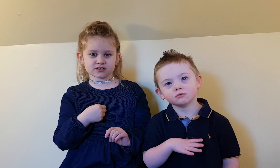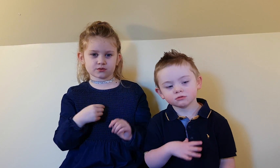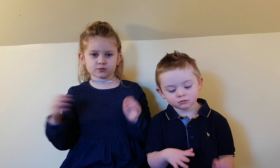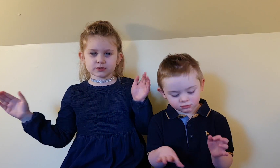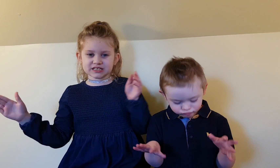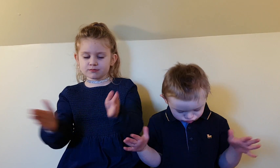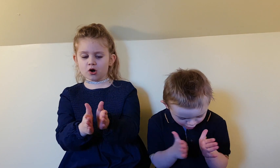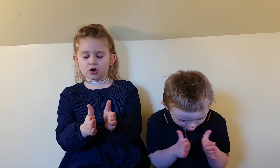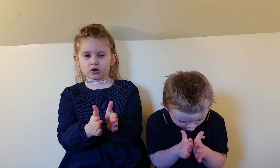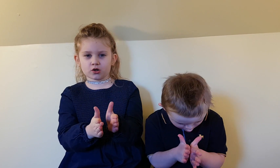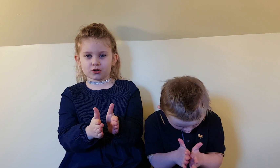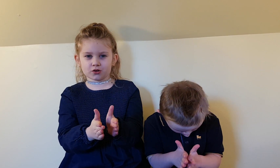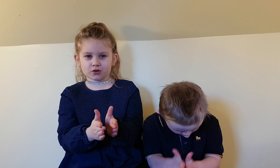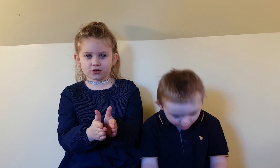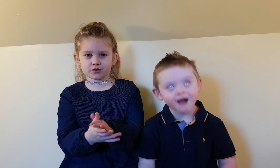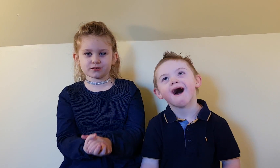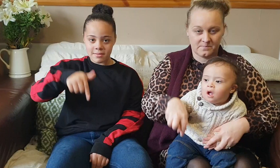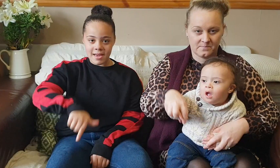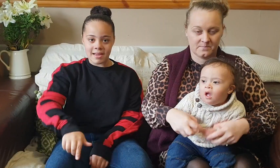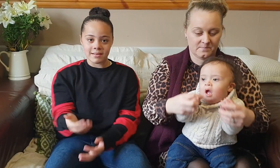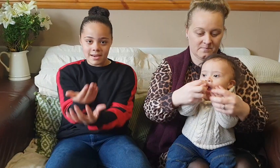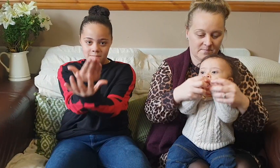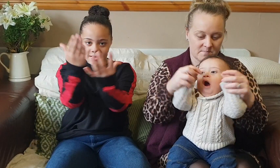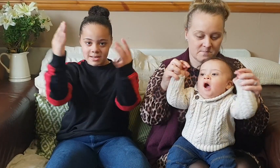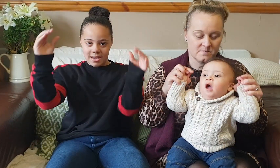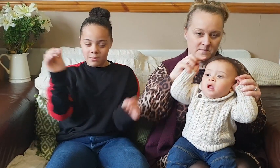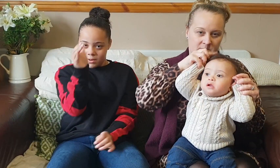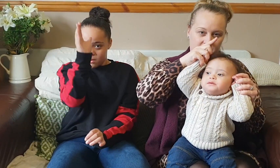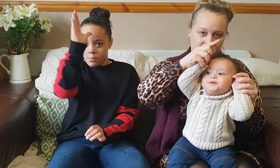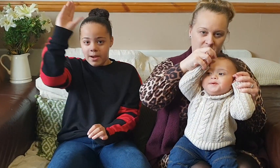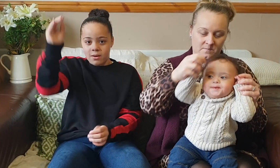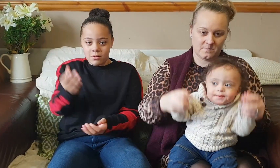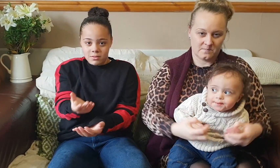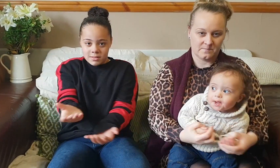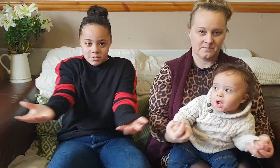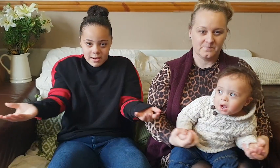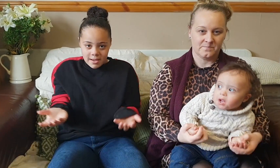so small. Then came the day when the whale lost his way.